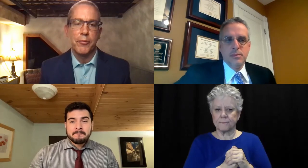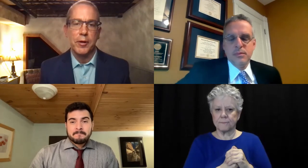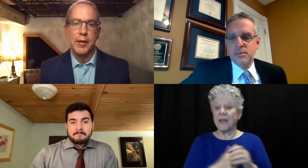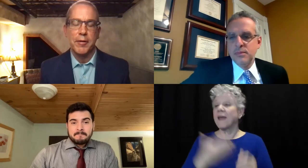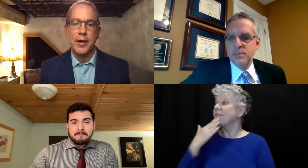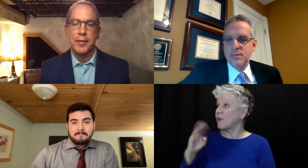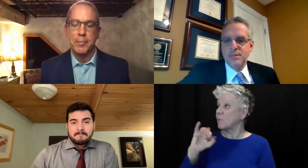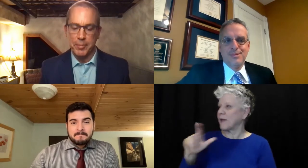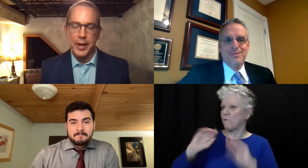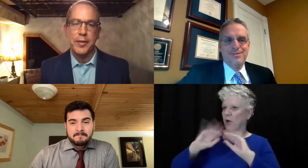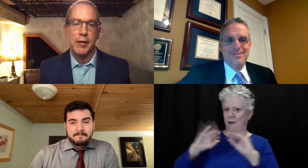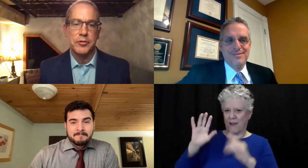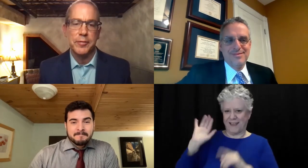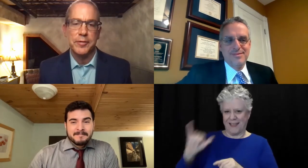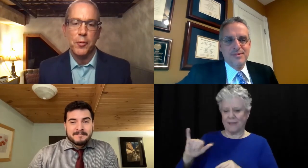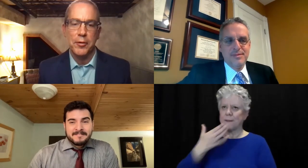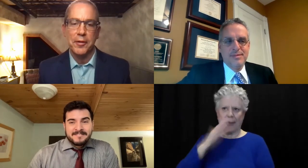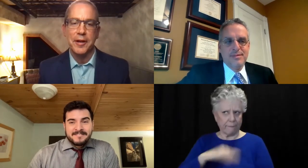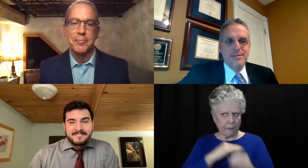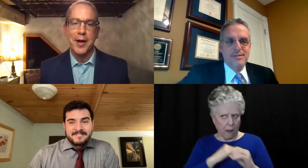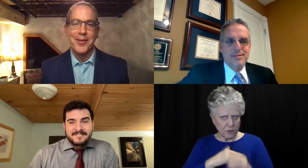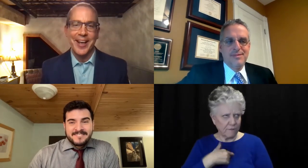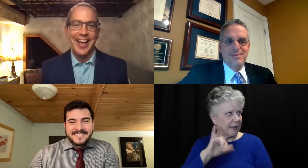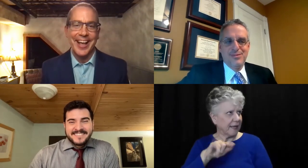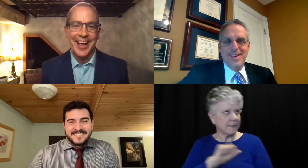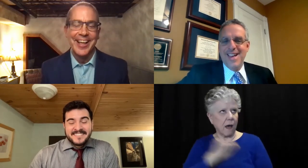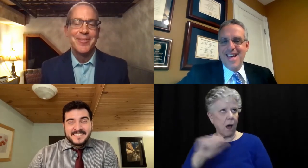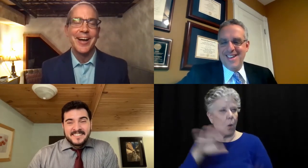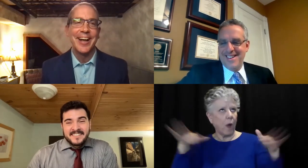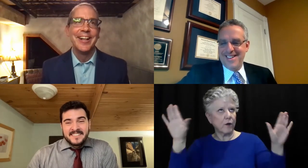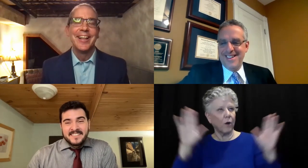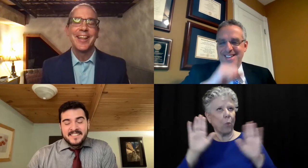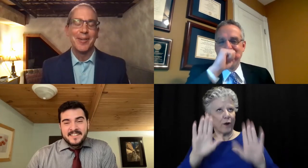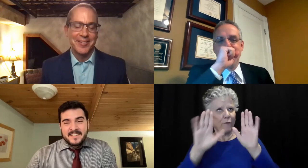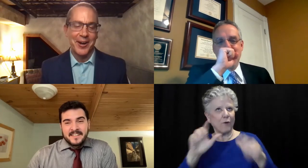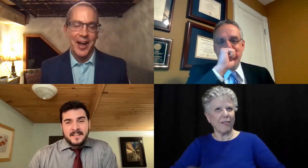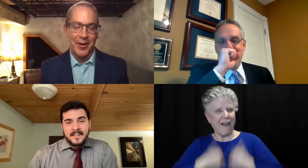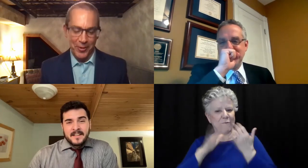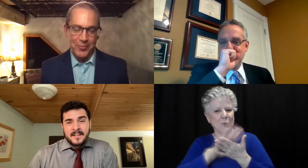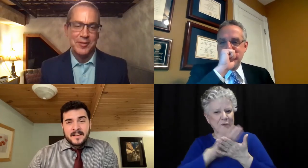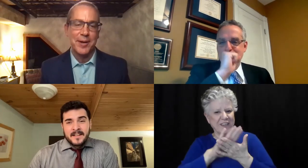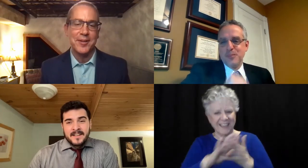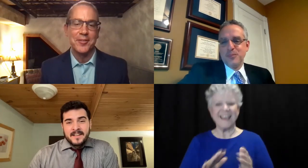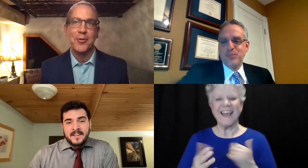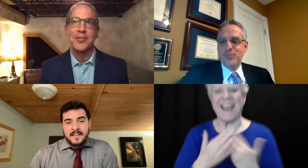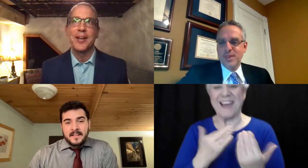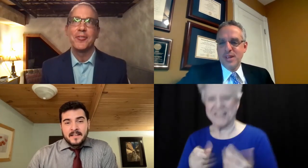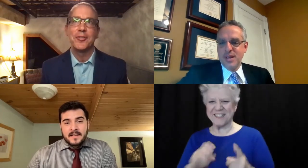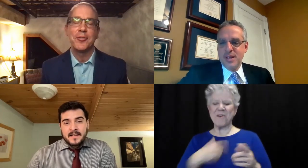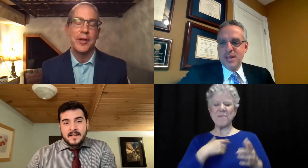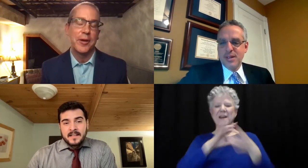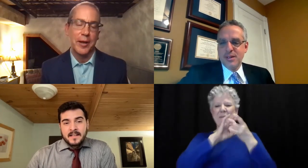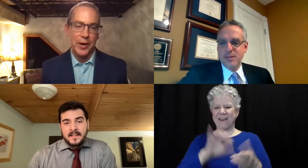Miguel, for clarifying the bad theology of It's a Wonderful Life, by the way. But with respect to this question,